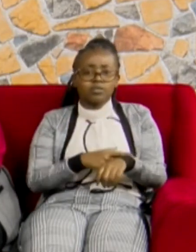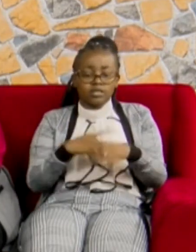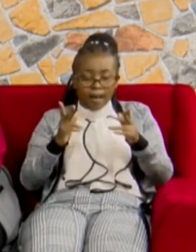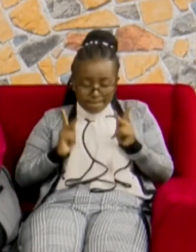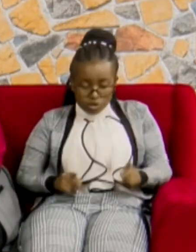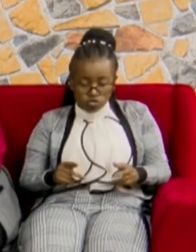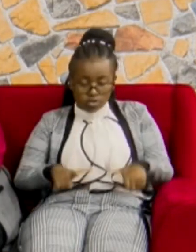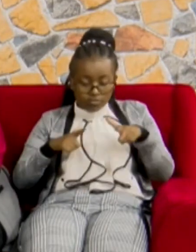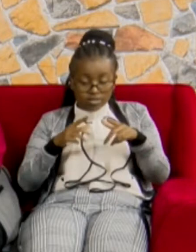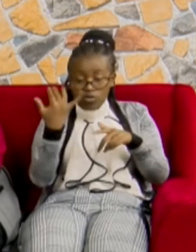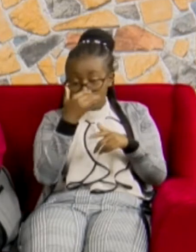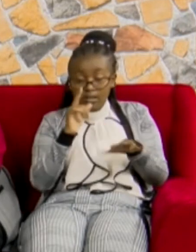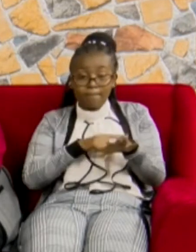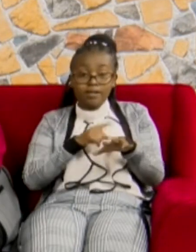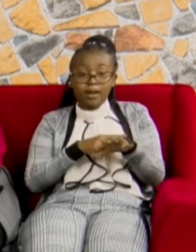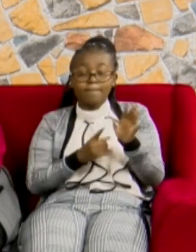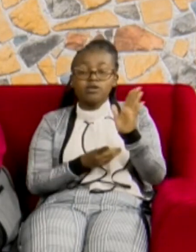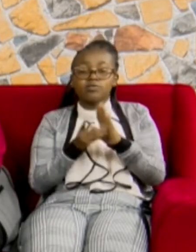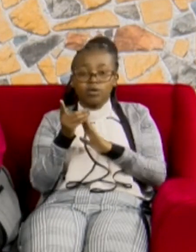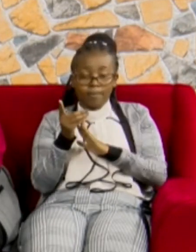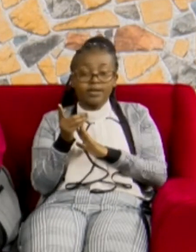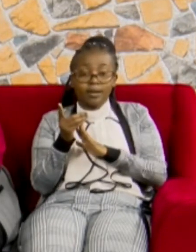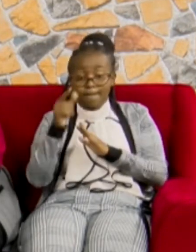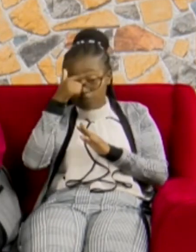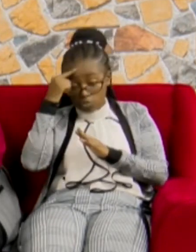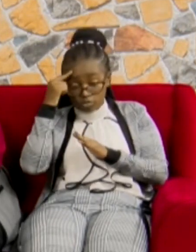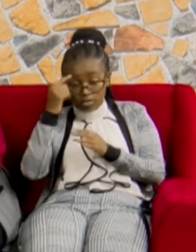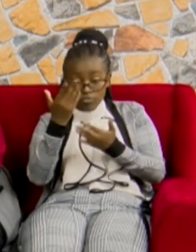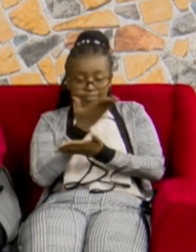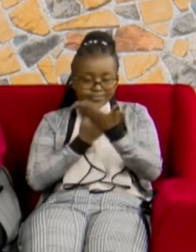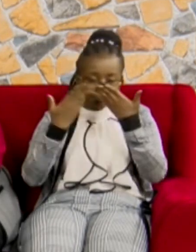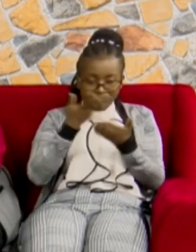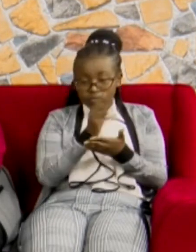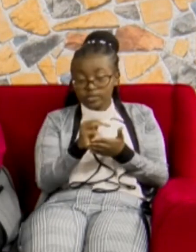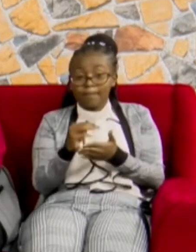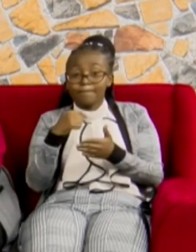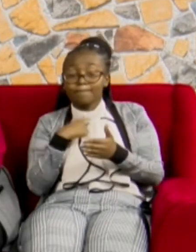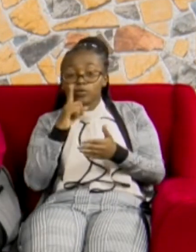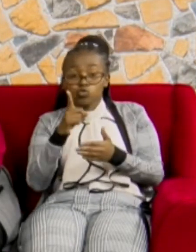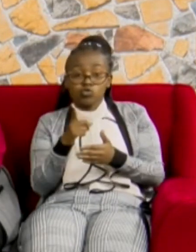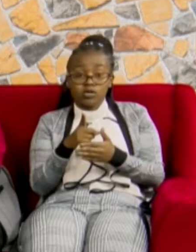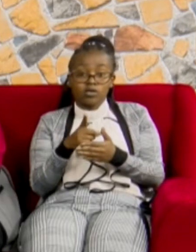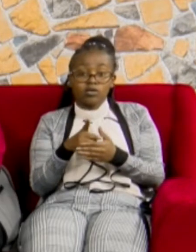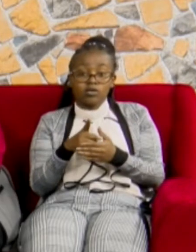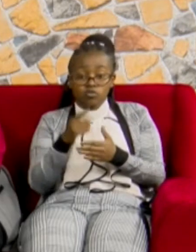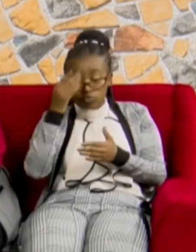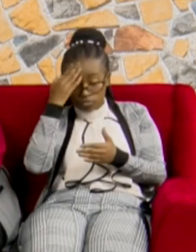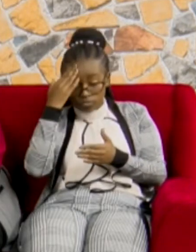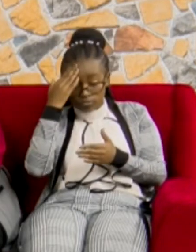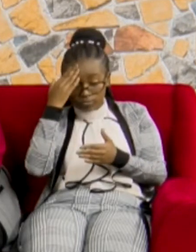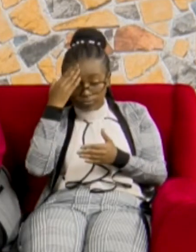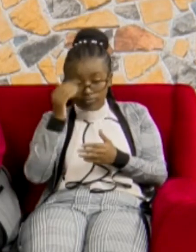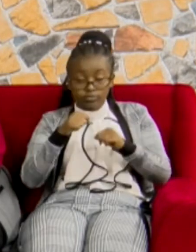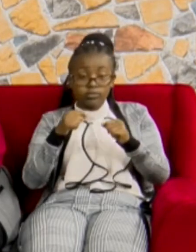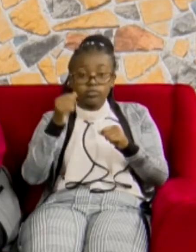with autism when it comes to development? Because now if you've interacted with them over time, I'm sure you'd know, like, you'd be